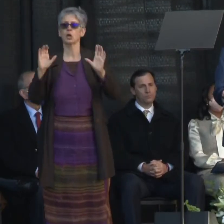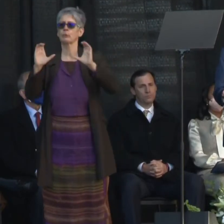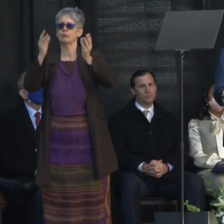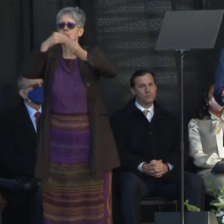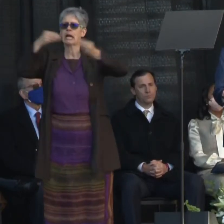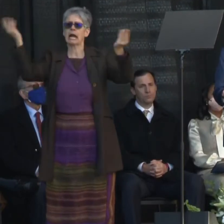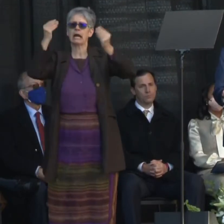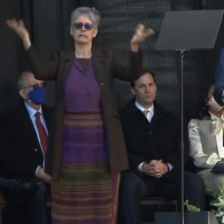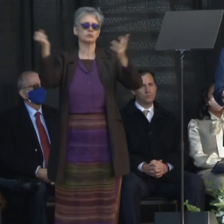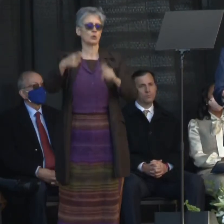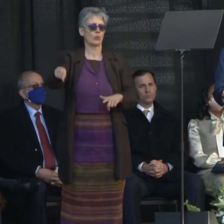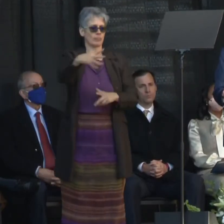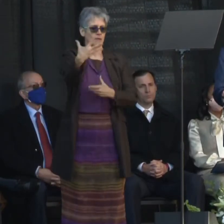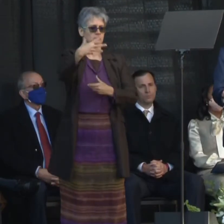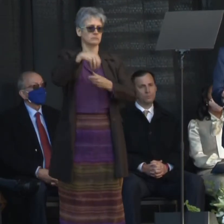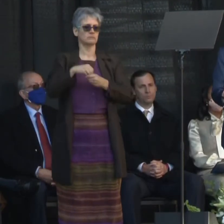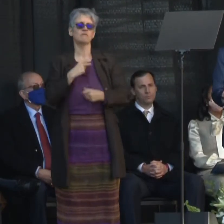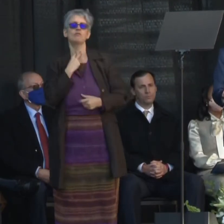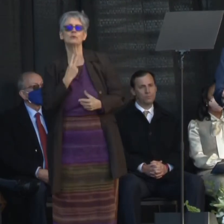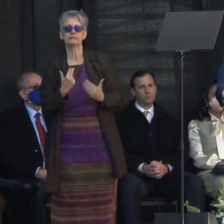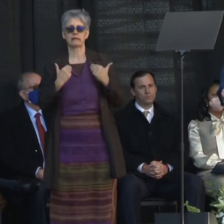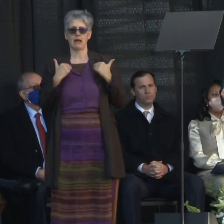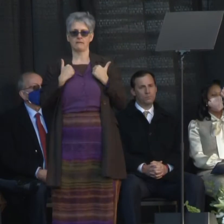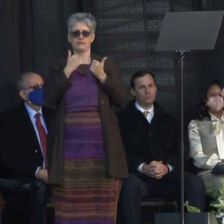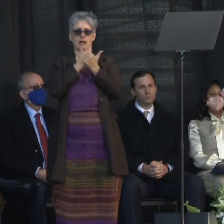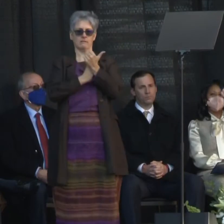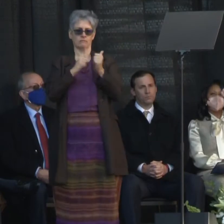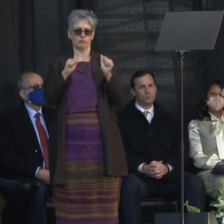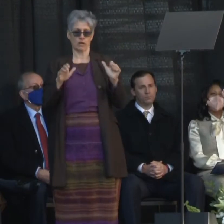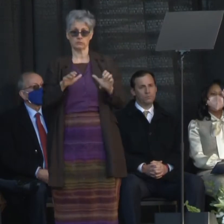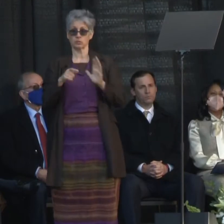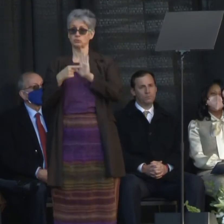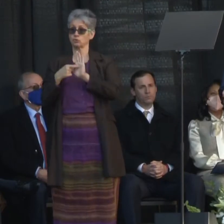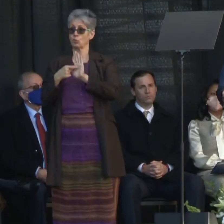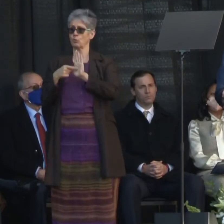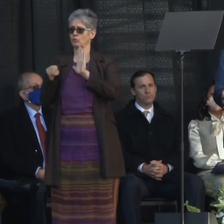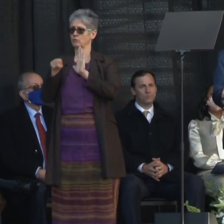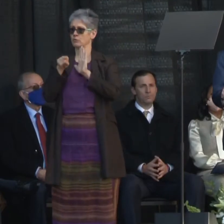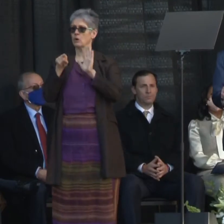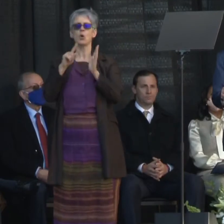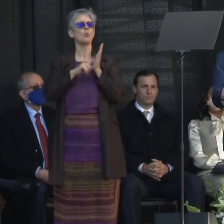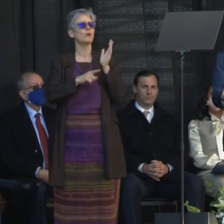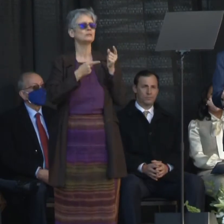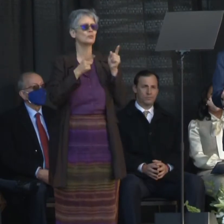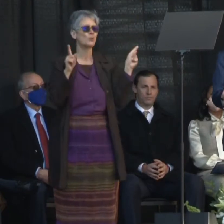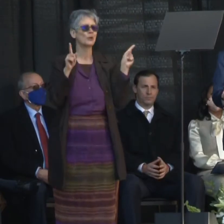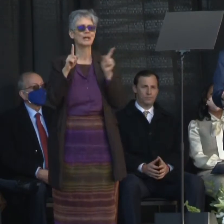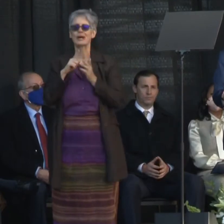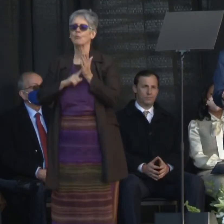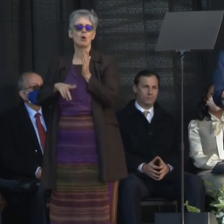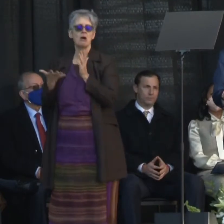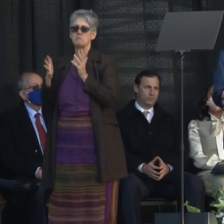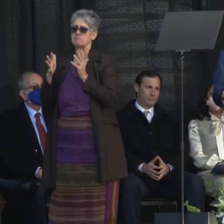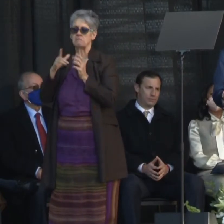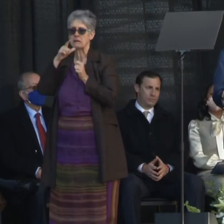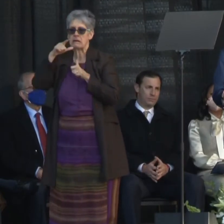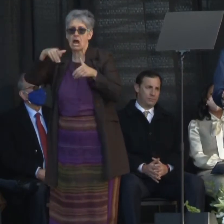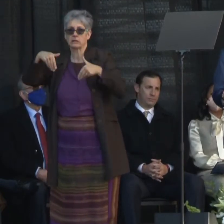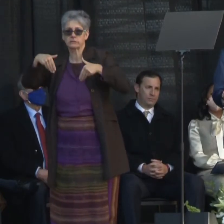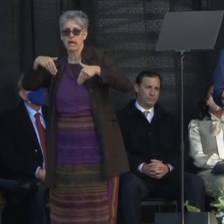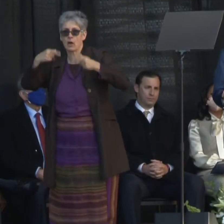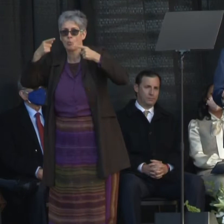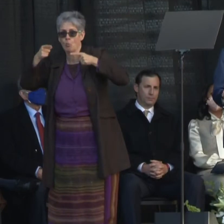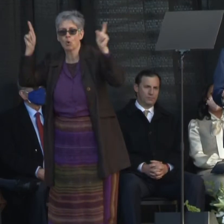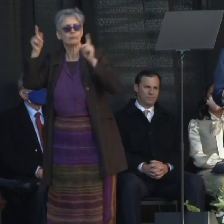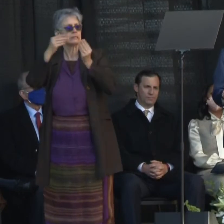take. We'll show the people what's working and what's not. We will share information with the citizens so